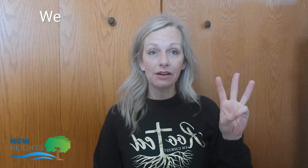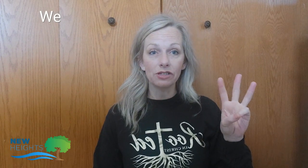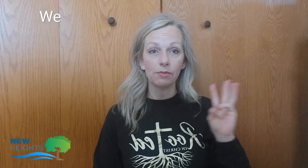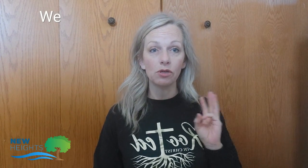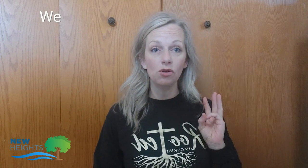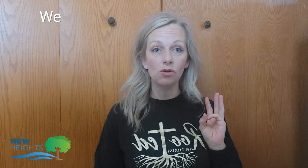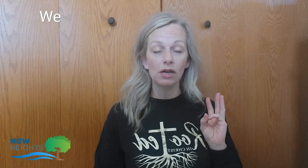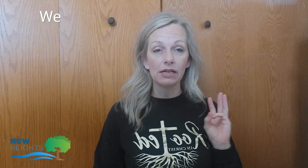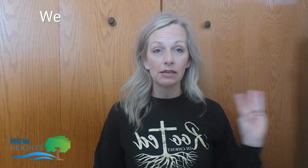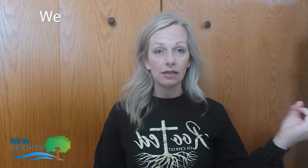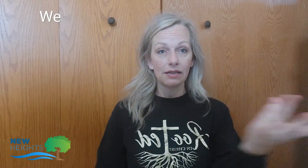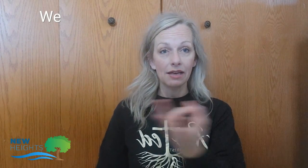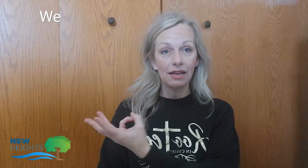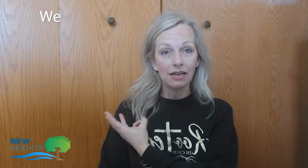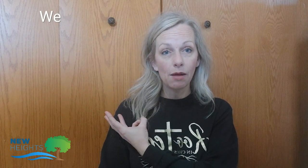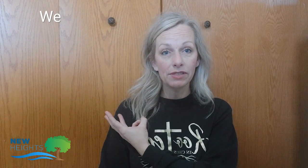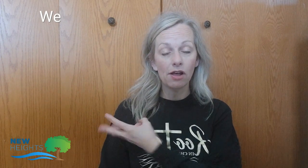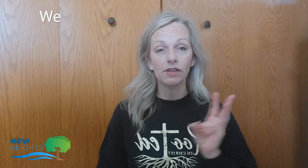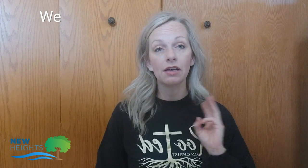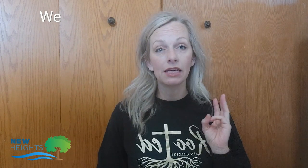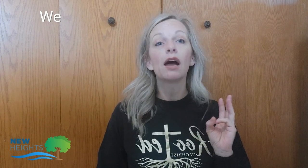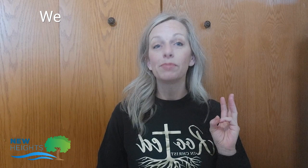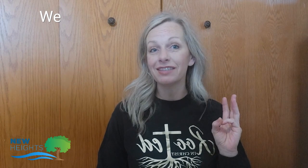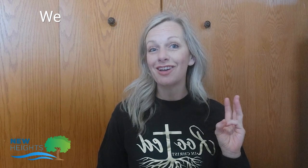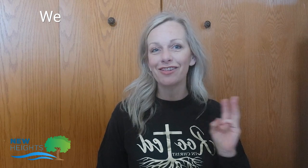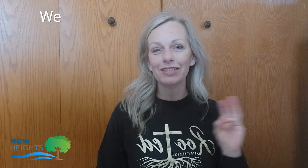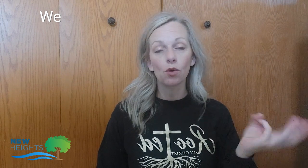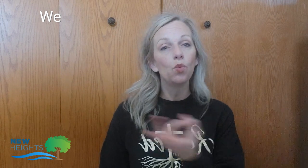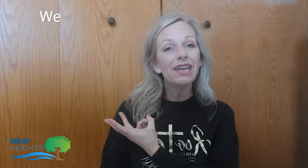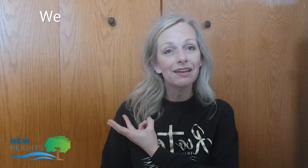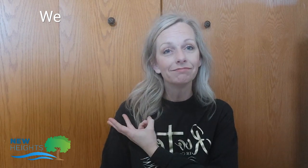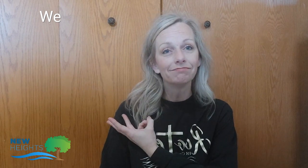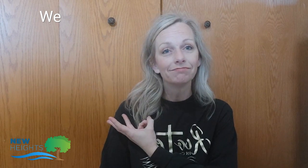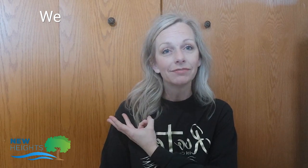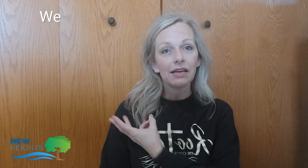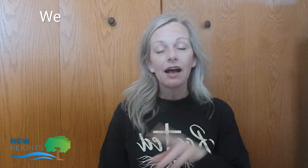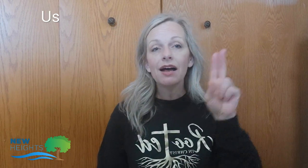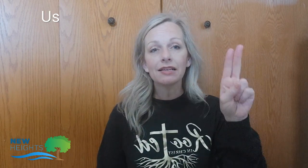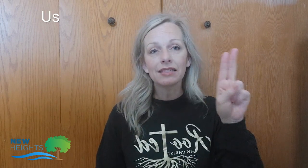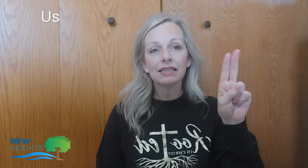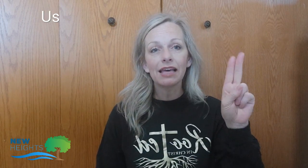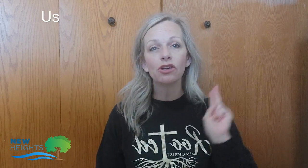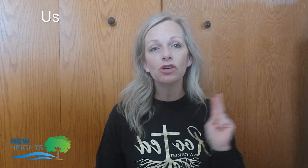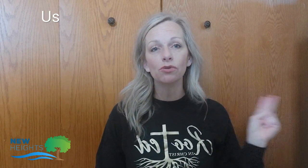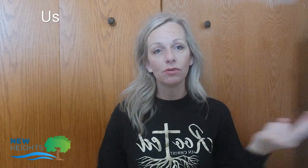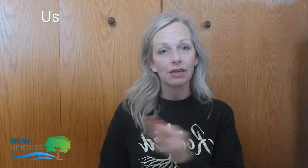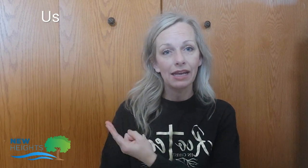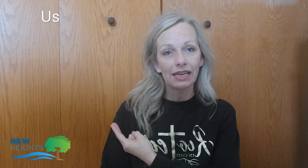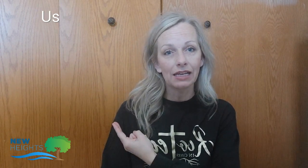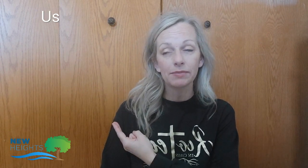letter W and it encompasses all of us. We. Us is the letter U and again comes